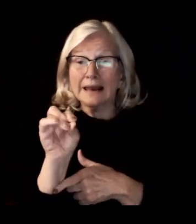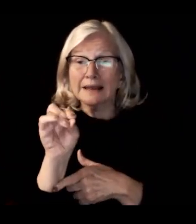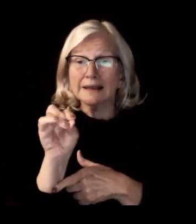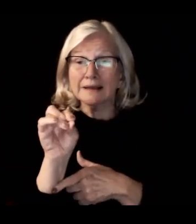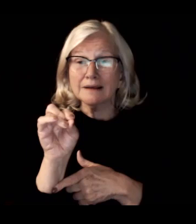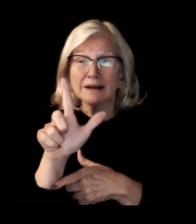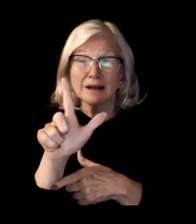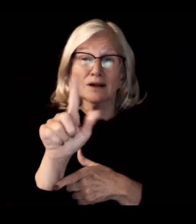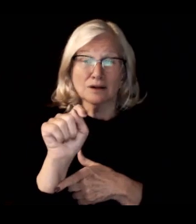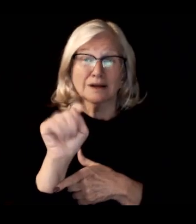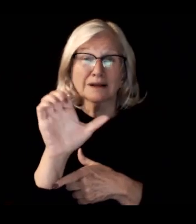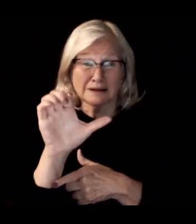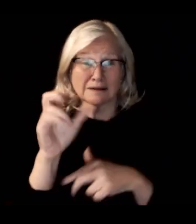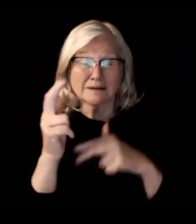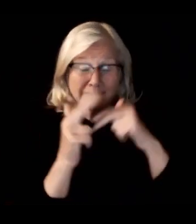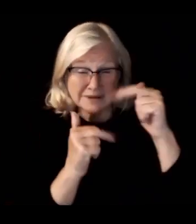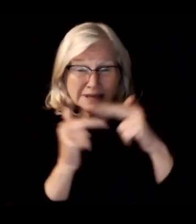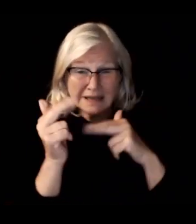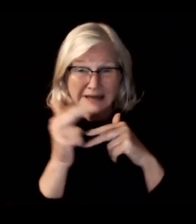137 of them were nursing homes,